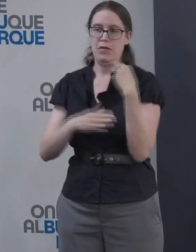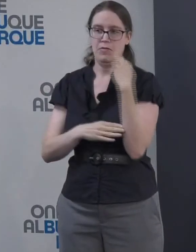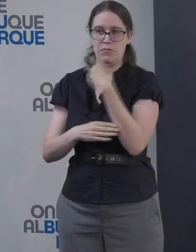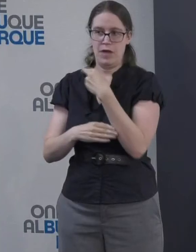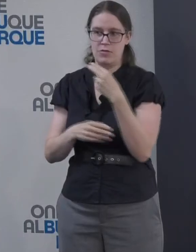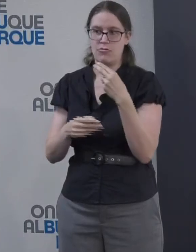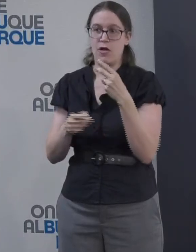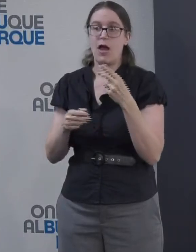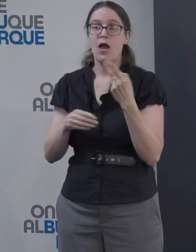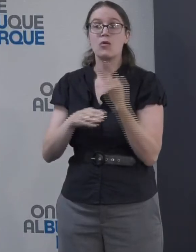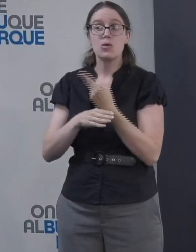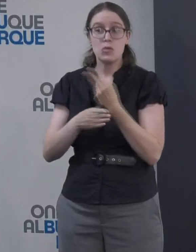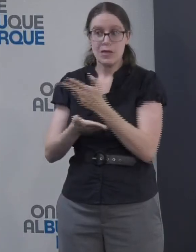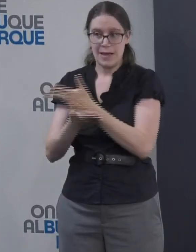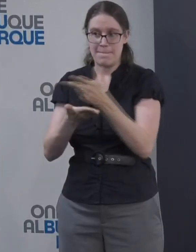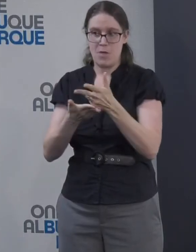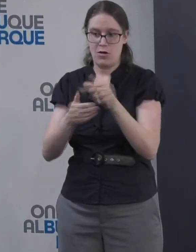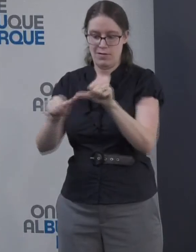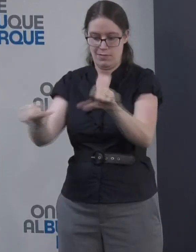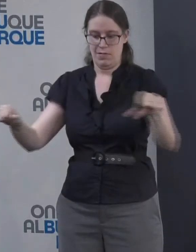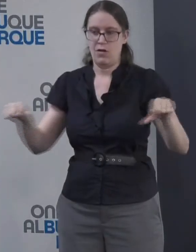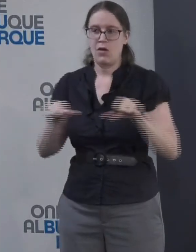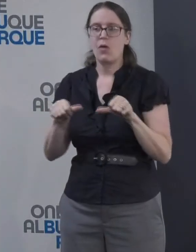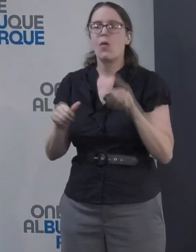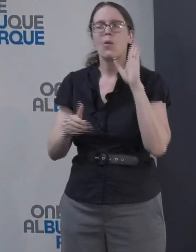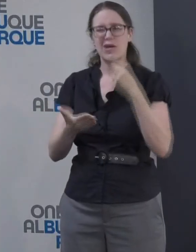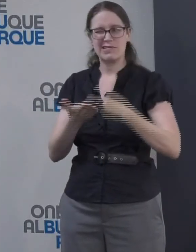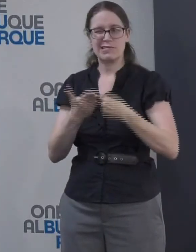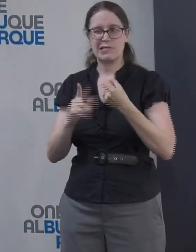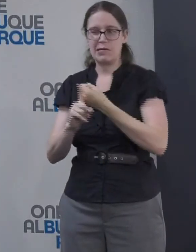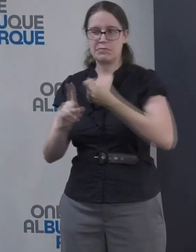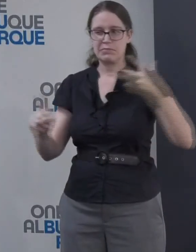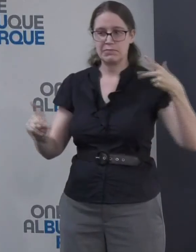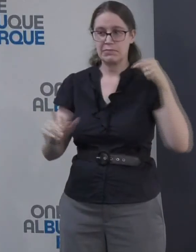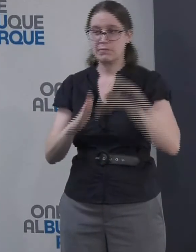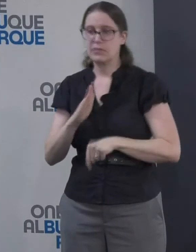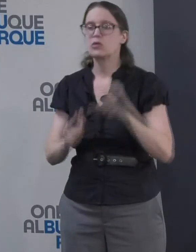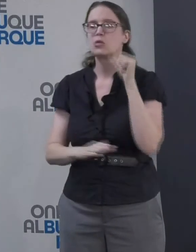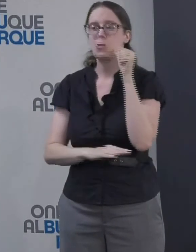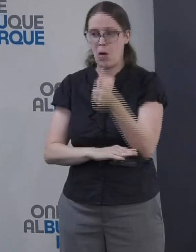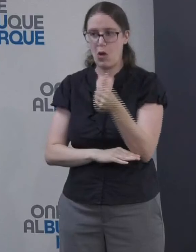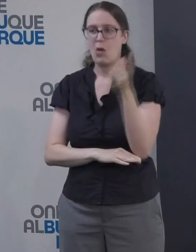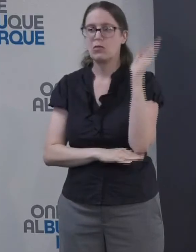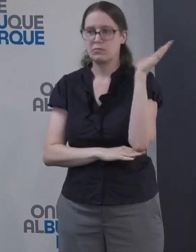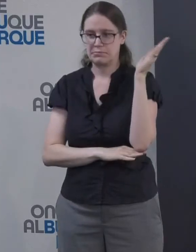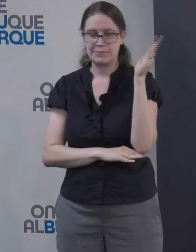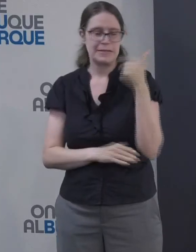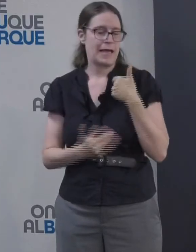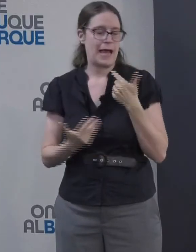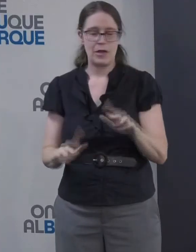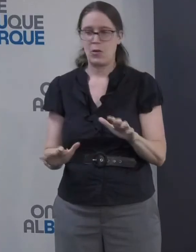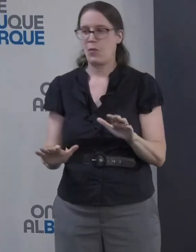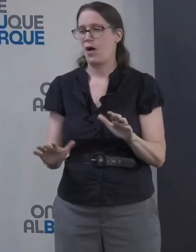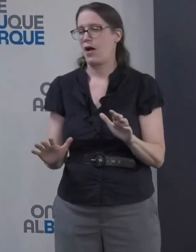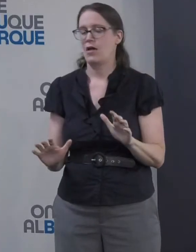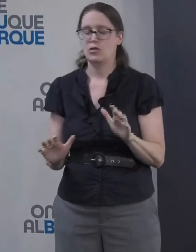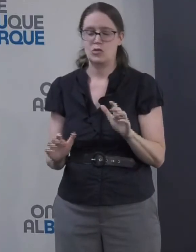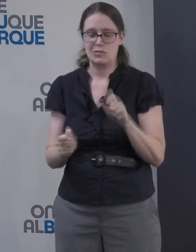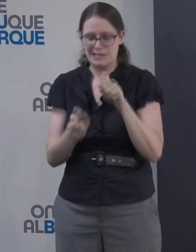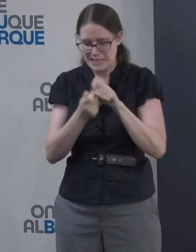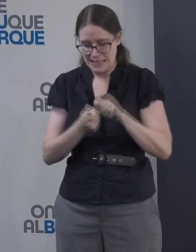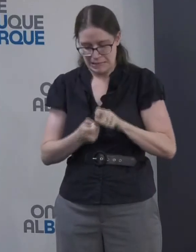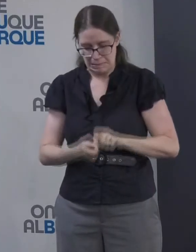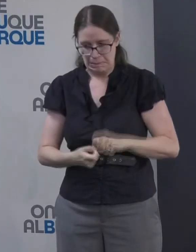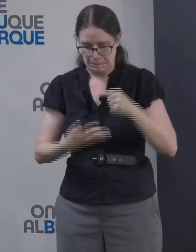And we will talk some more about that tomorrow at our press conference. Because I don't want to elaborate on